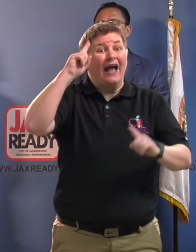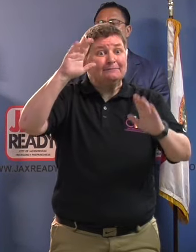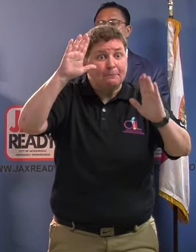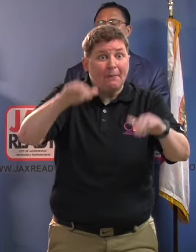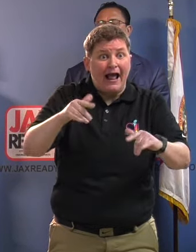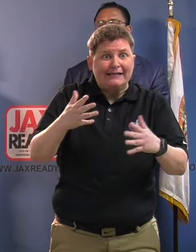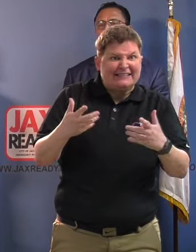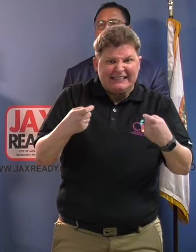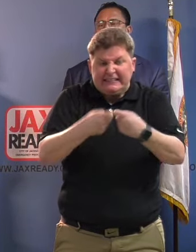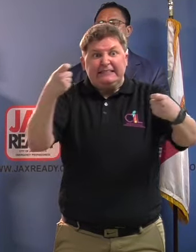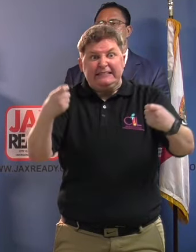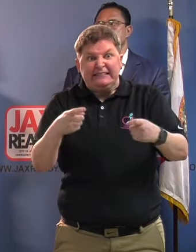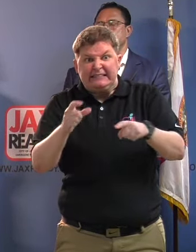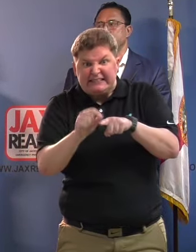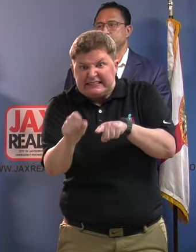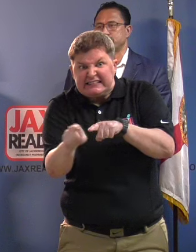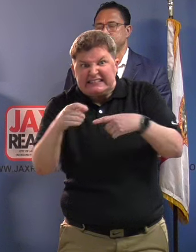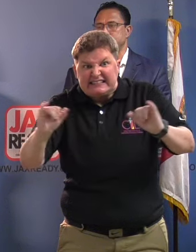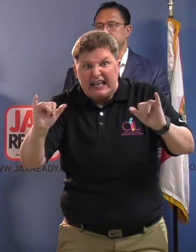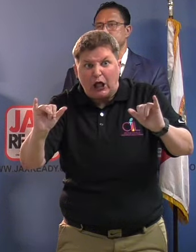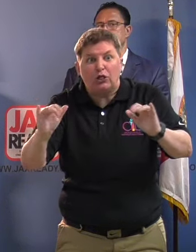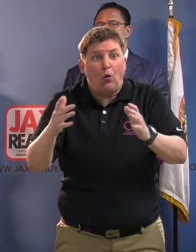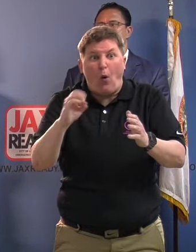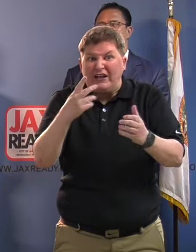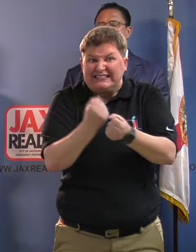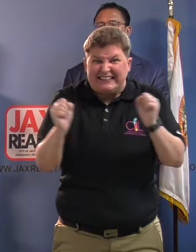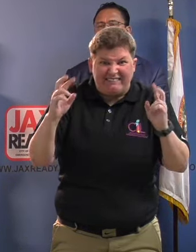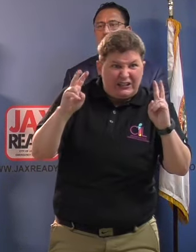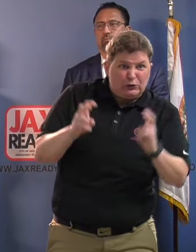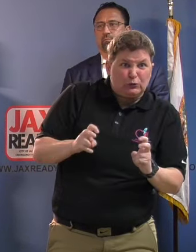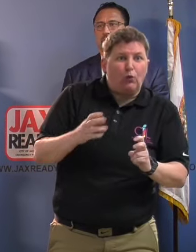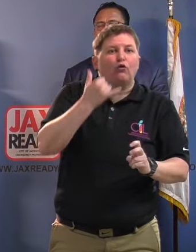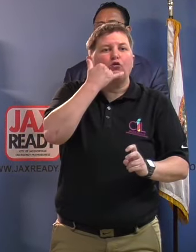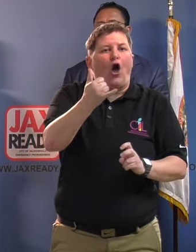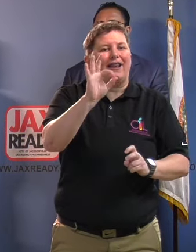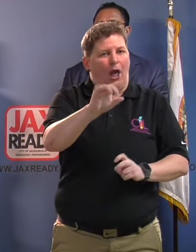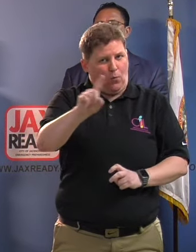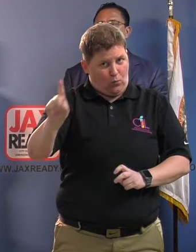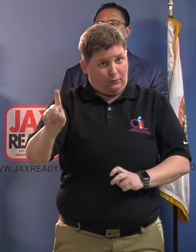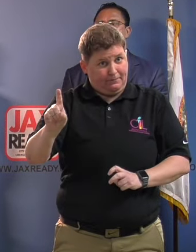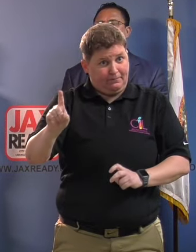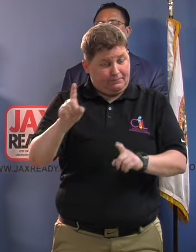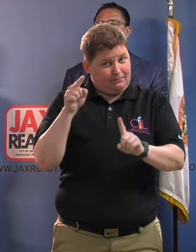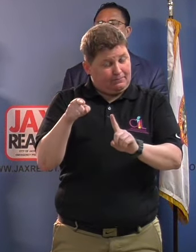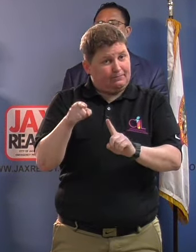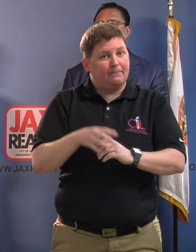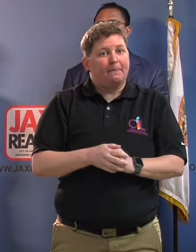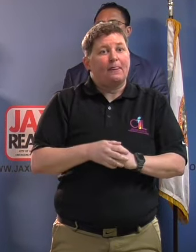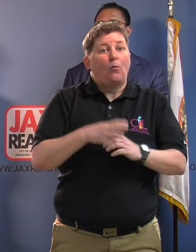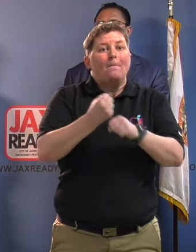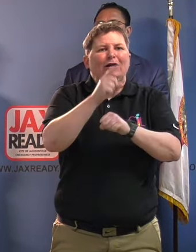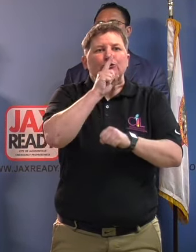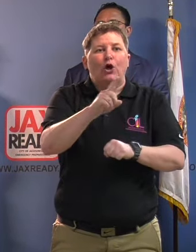a downed power line that's free or sparking, call 911 instead. We want to keep 911 operators clear